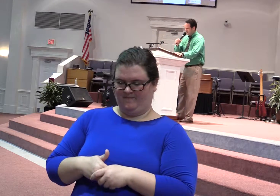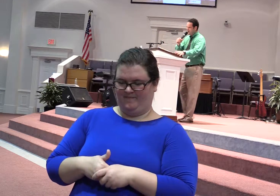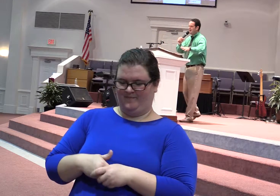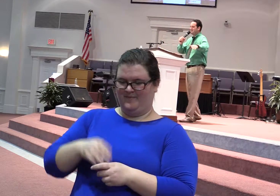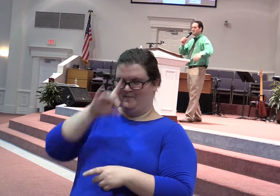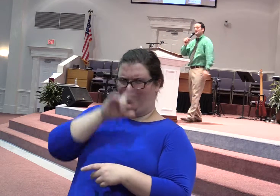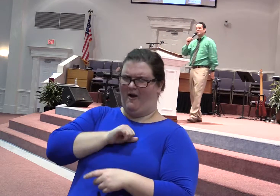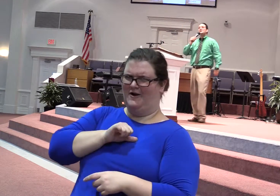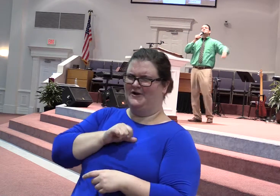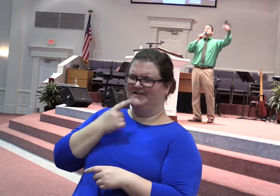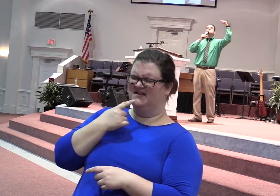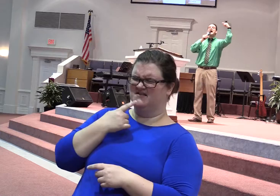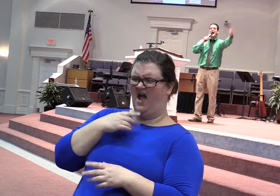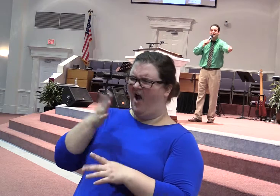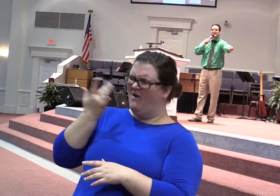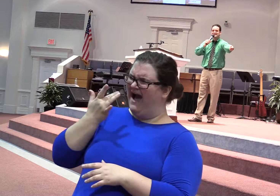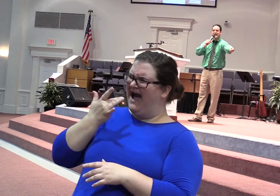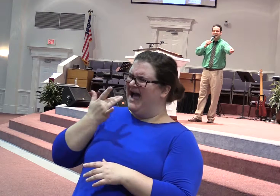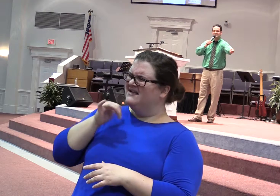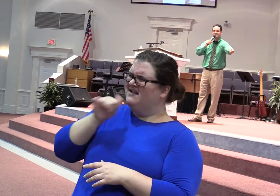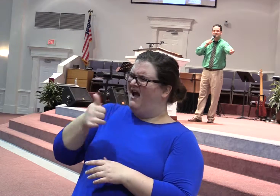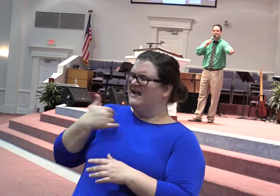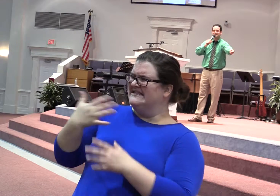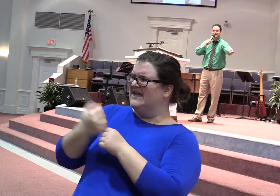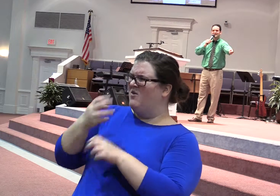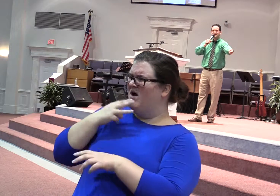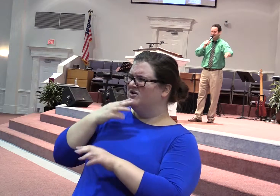verse 48, Peter commanded them